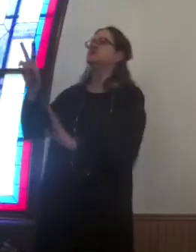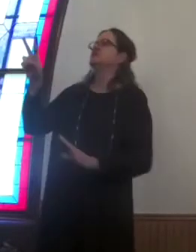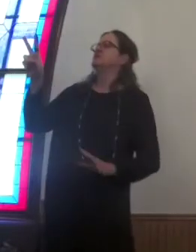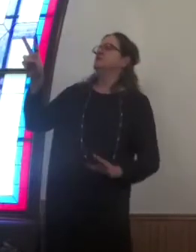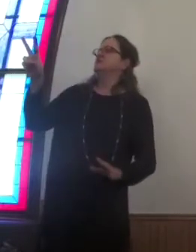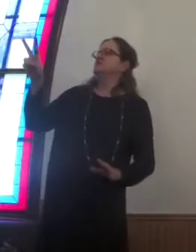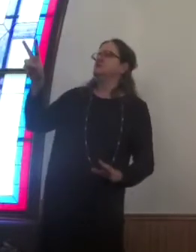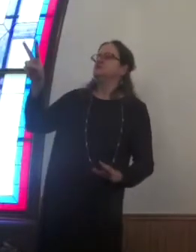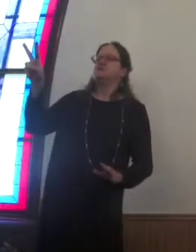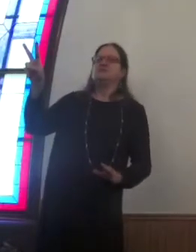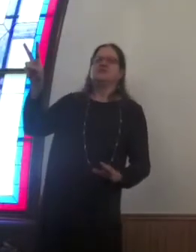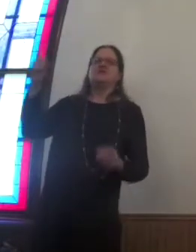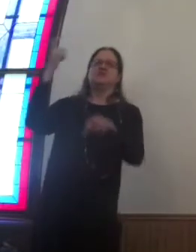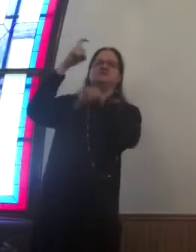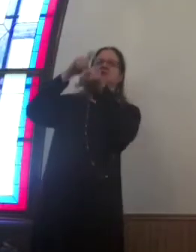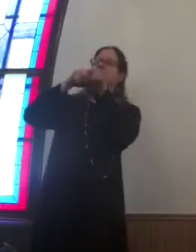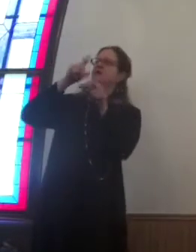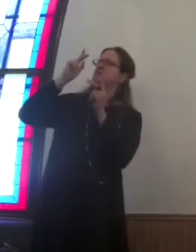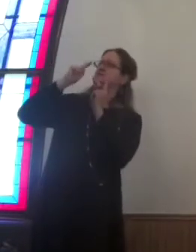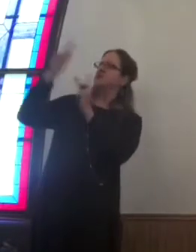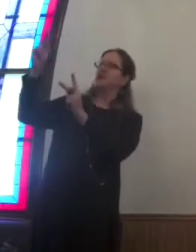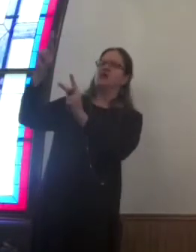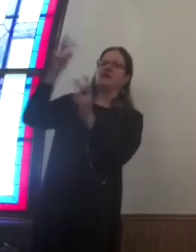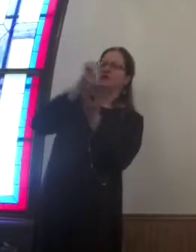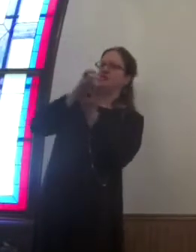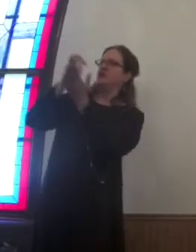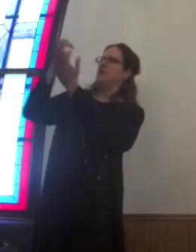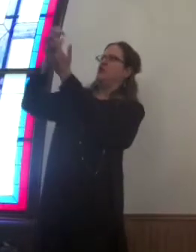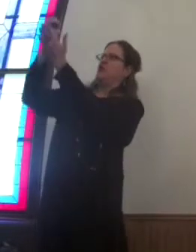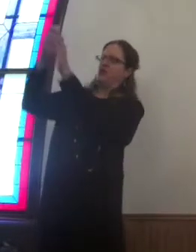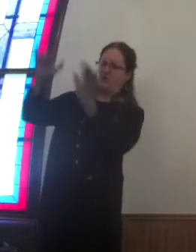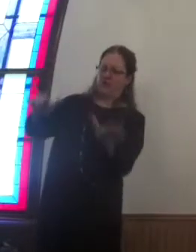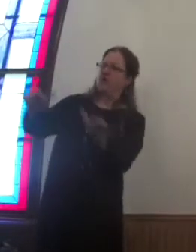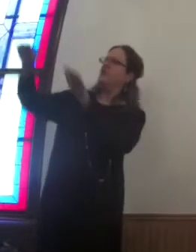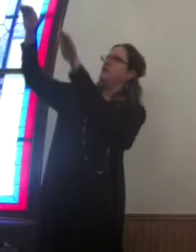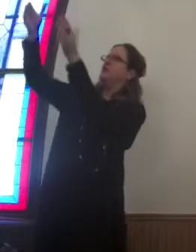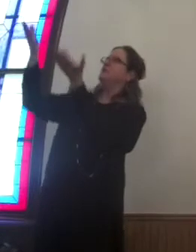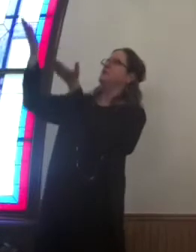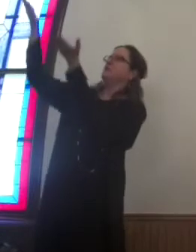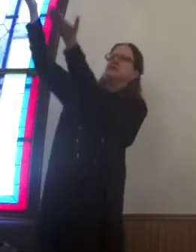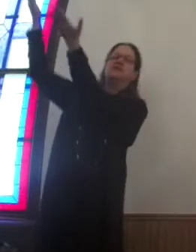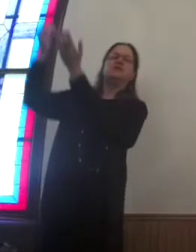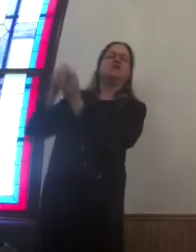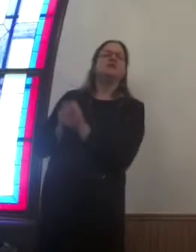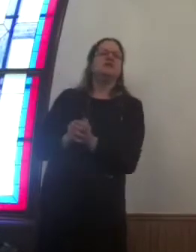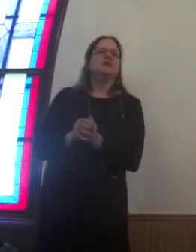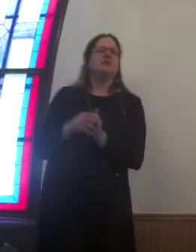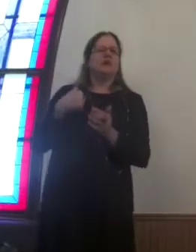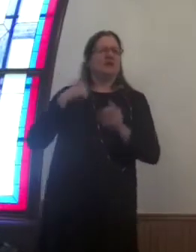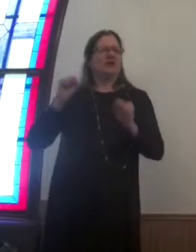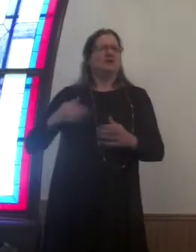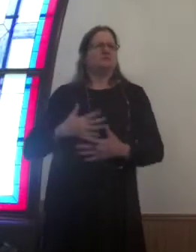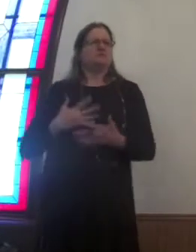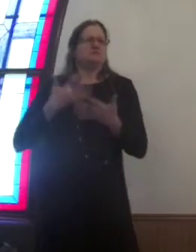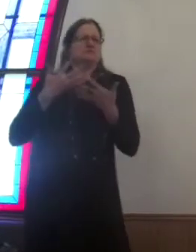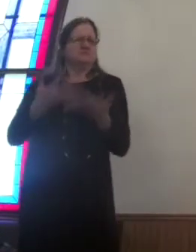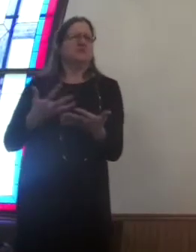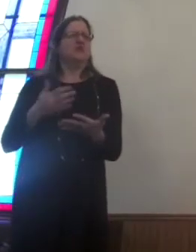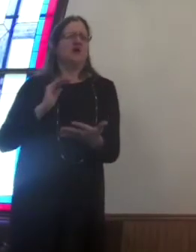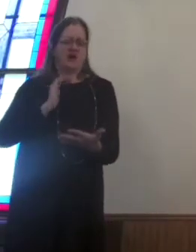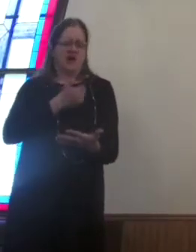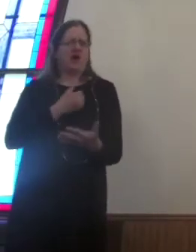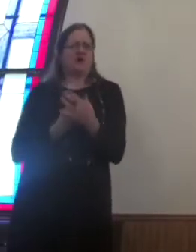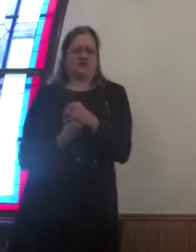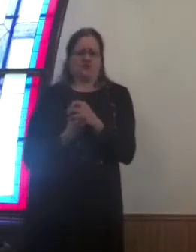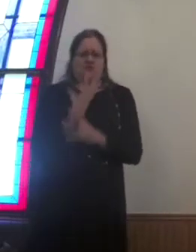sets her eyes on Jesus for the first time from that resurrecting tomb. That we reveal our own resurrections this morning and how